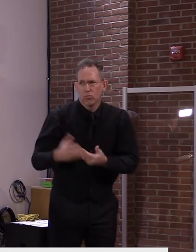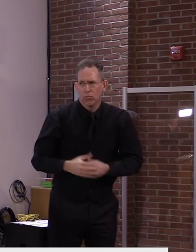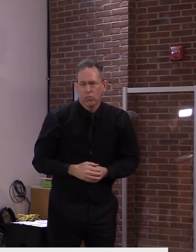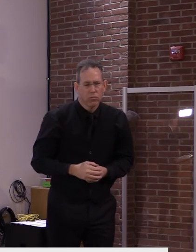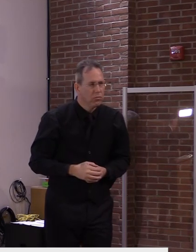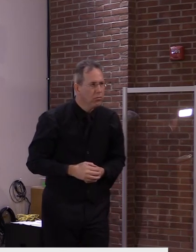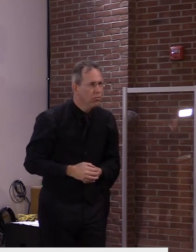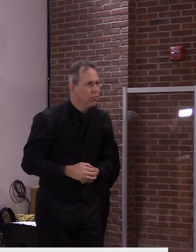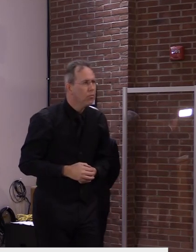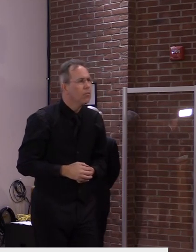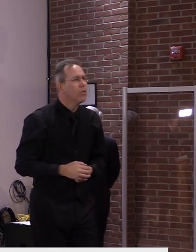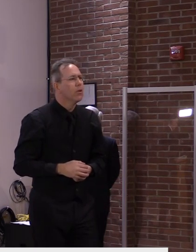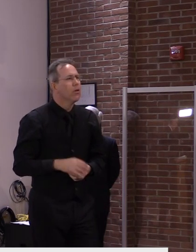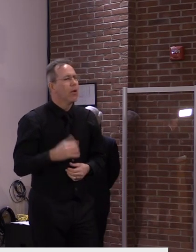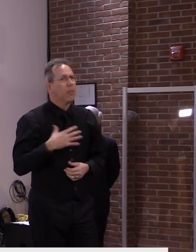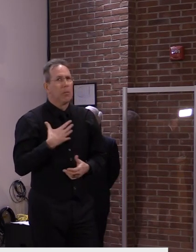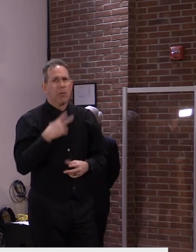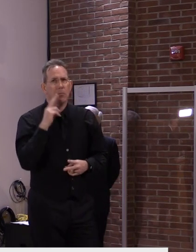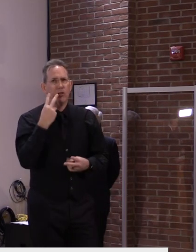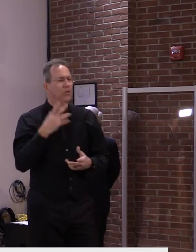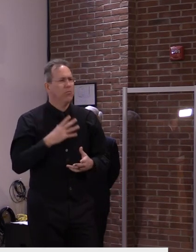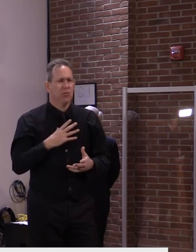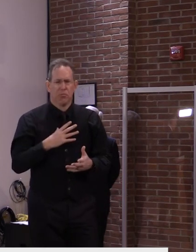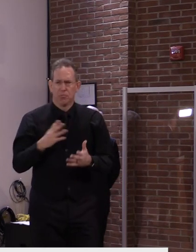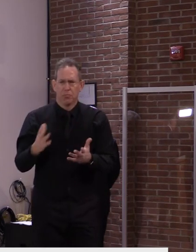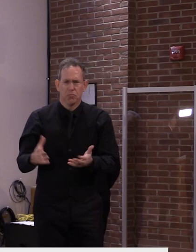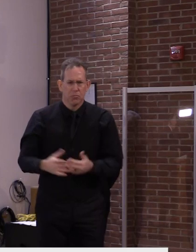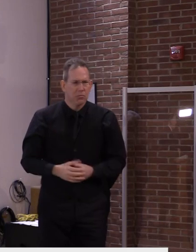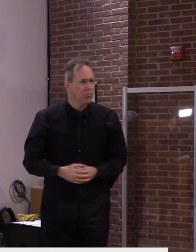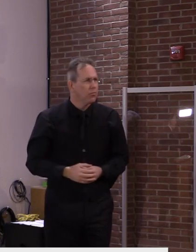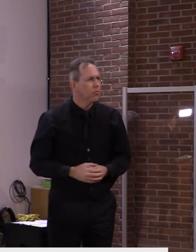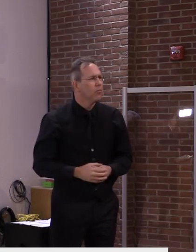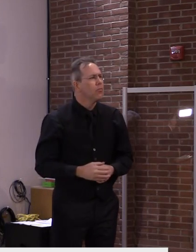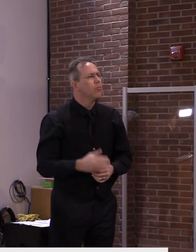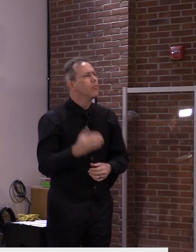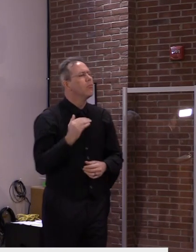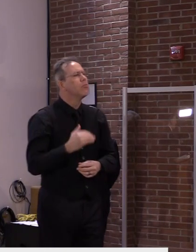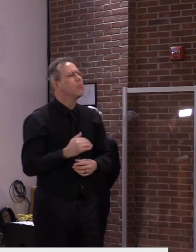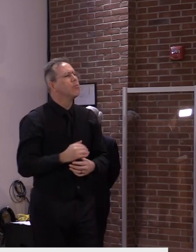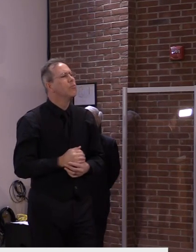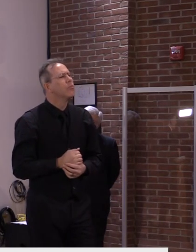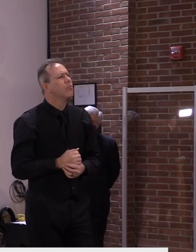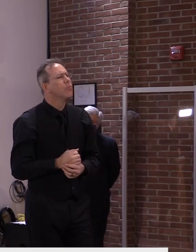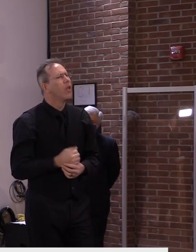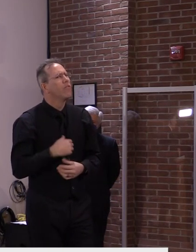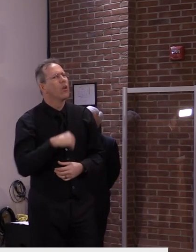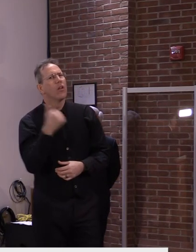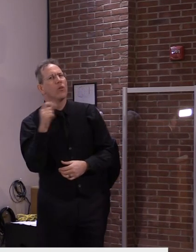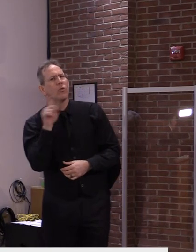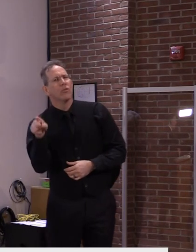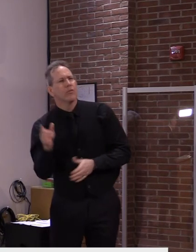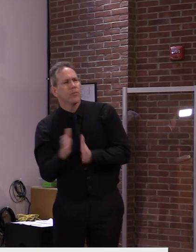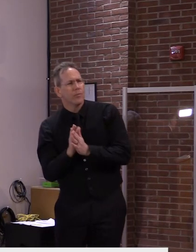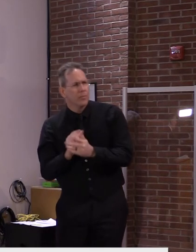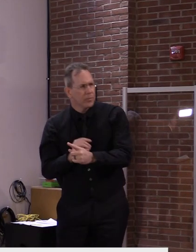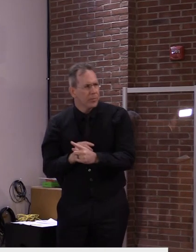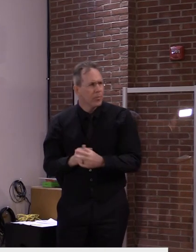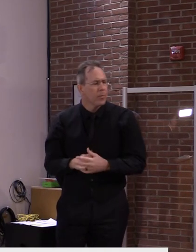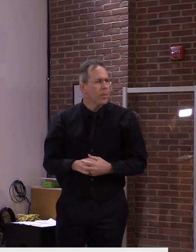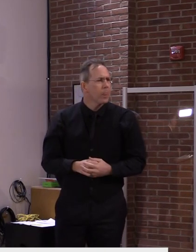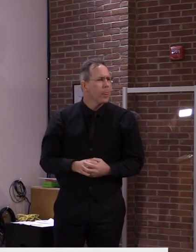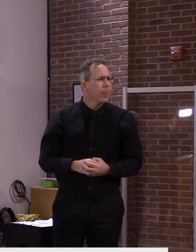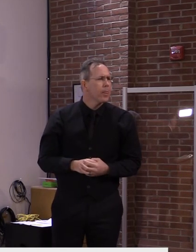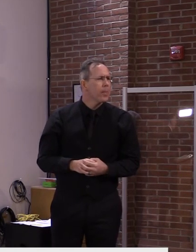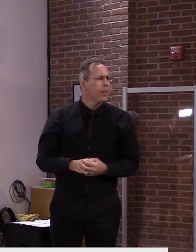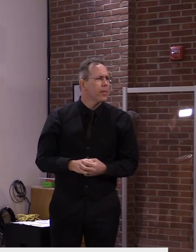Okay. Another question is, we got several questions from across Vermont in recent weeks related to the VA hospital in White River